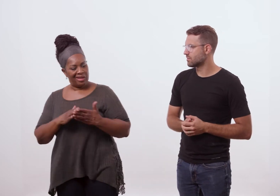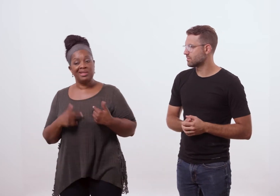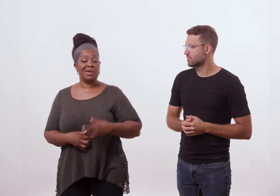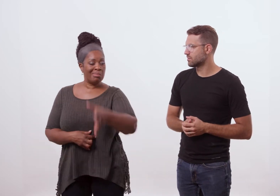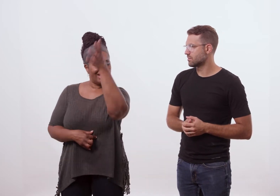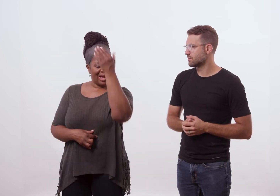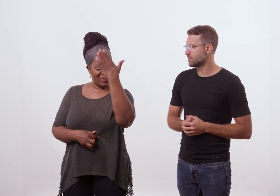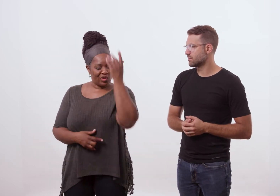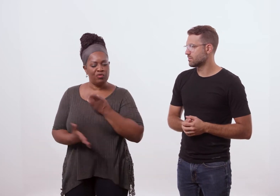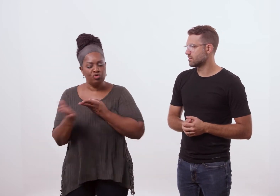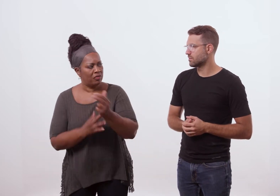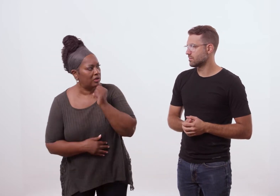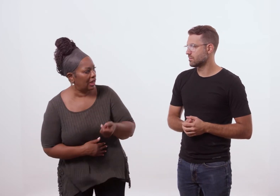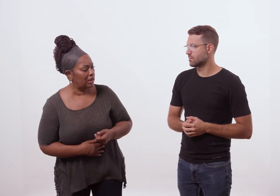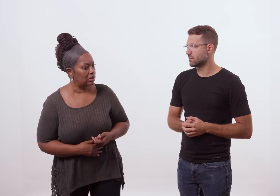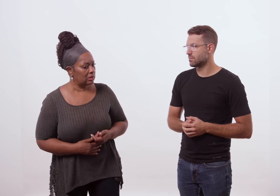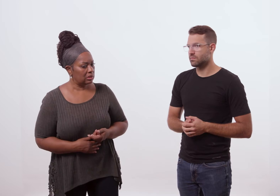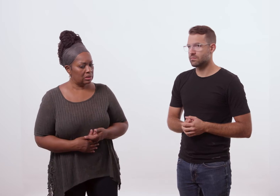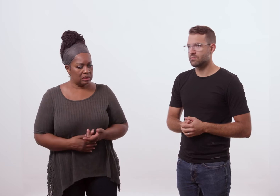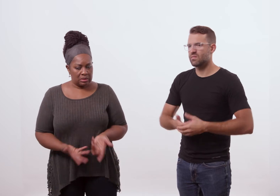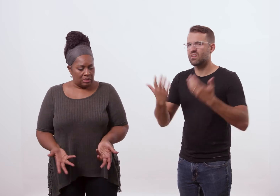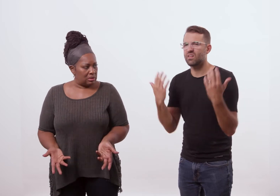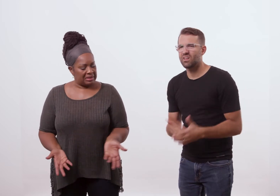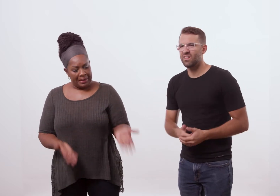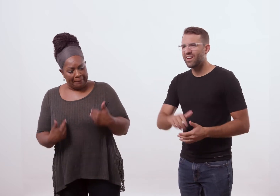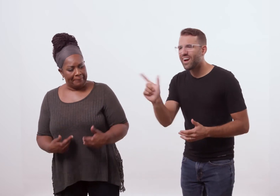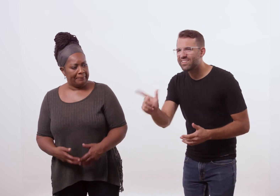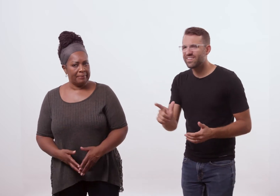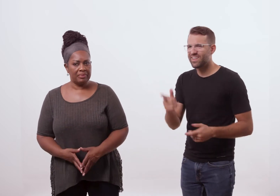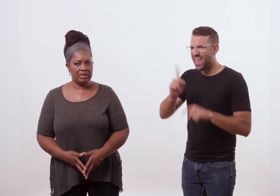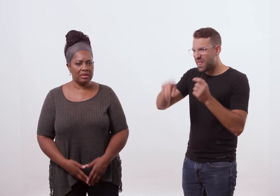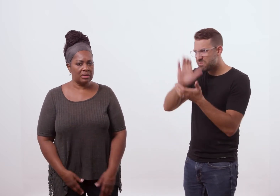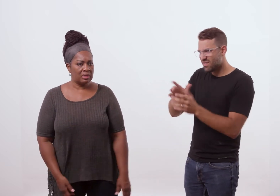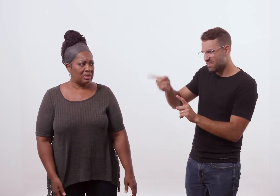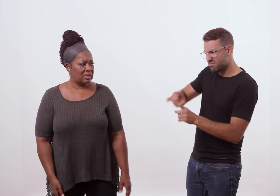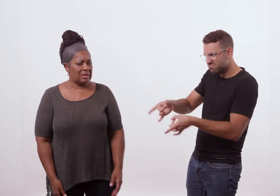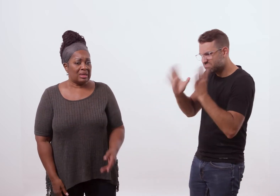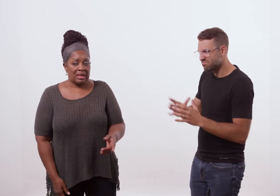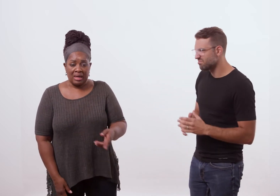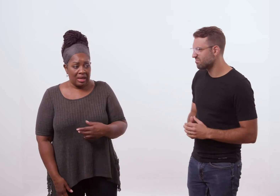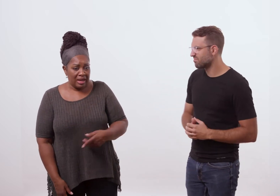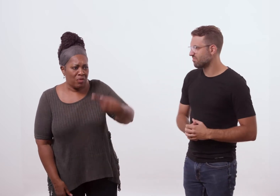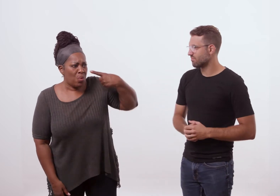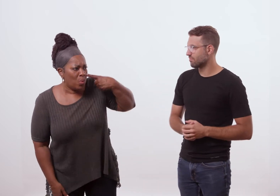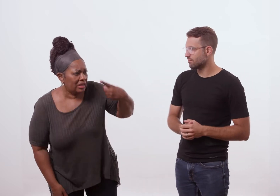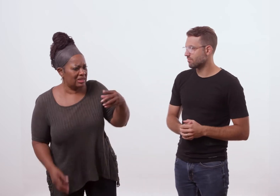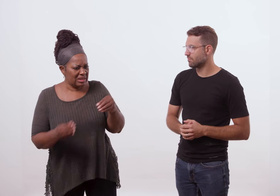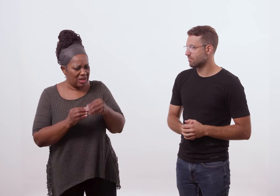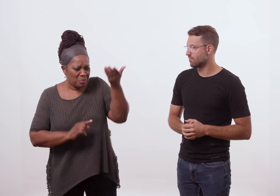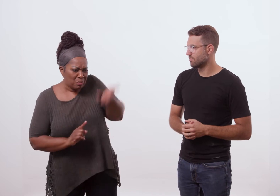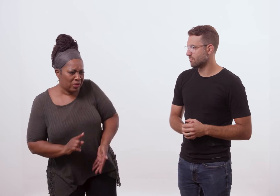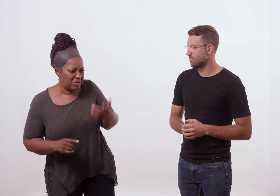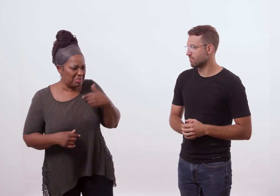truth. Lita, surely you don't believe these curs. I have seen into this one. There's more to him than